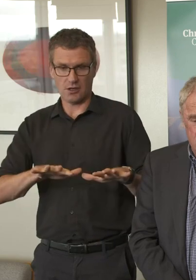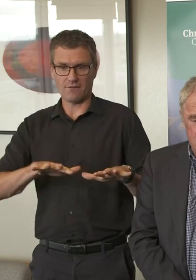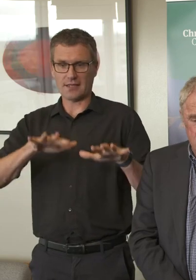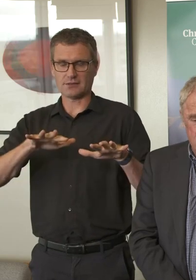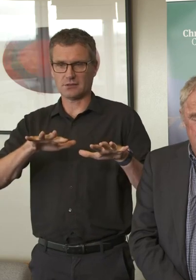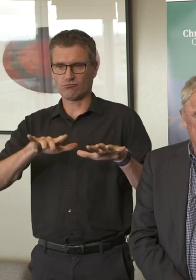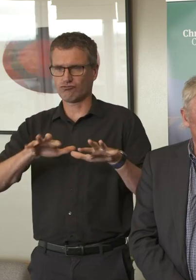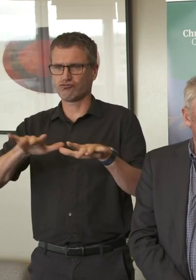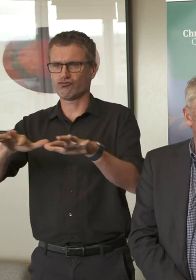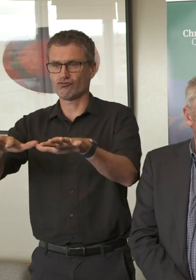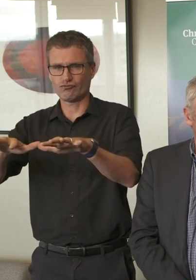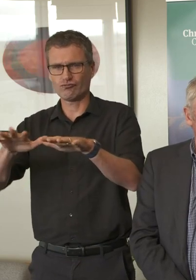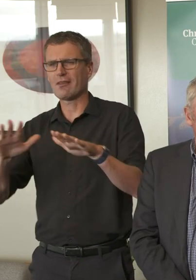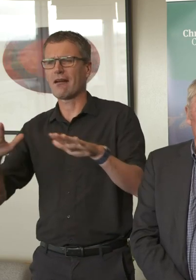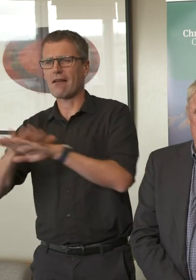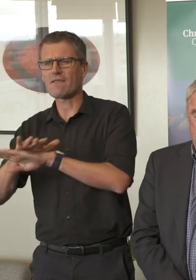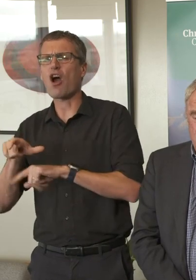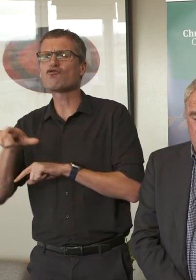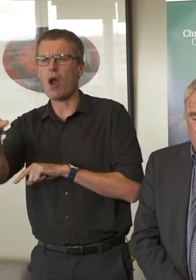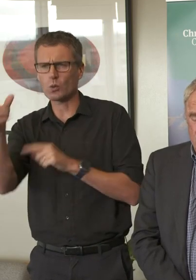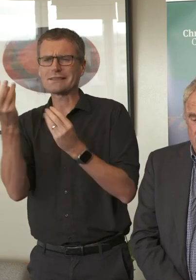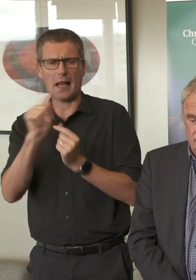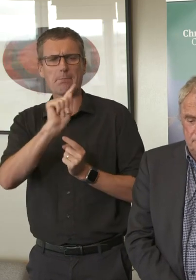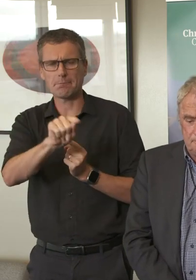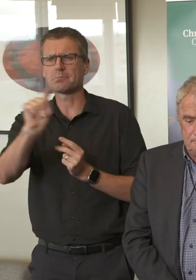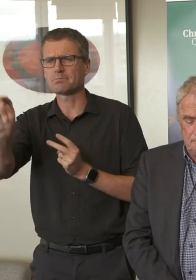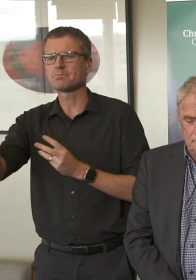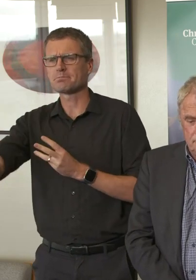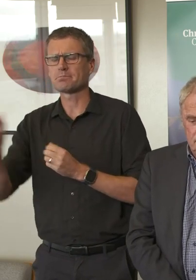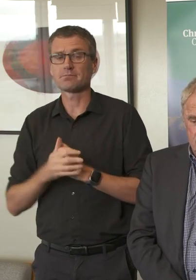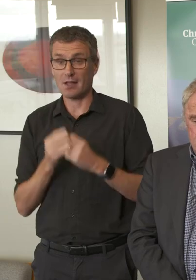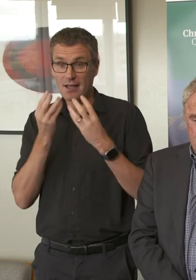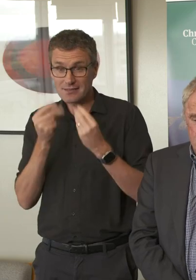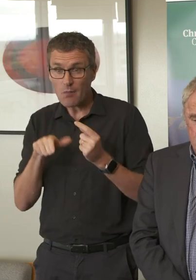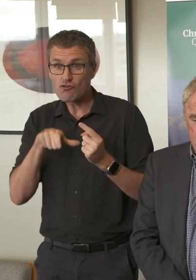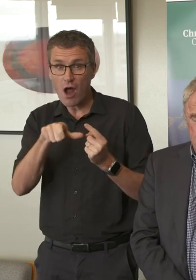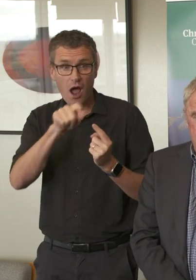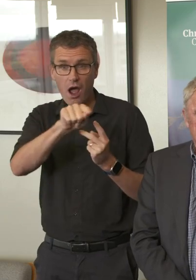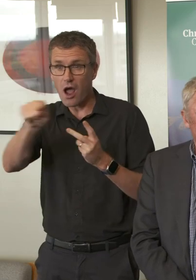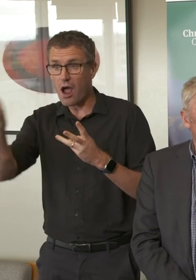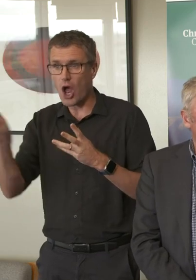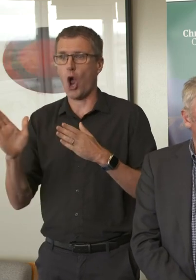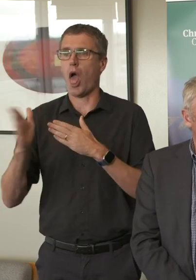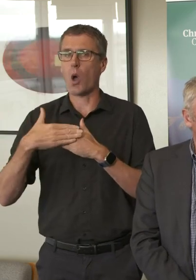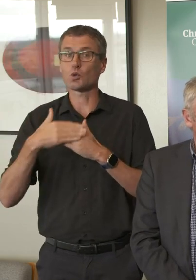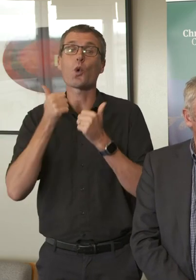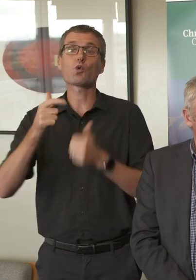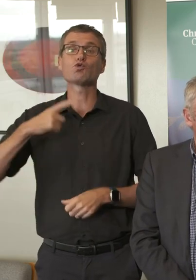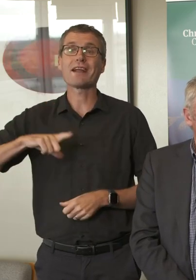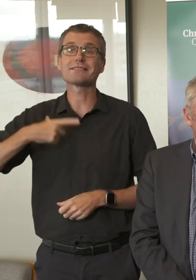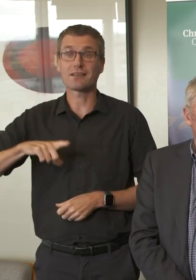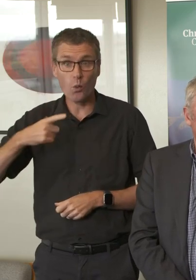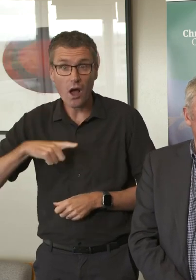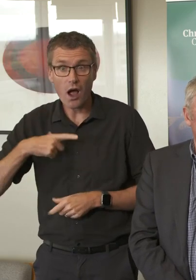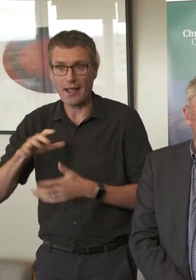impacted some of the roads as well. It's difficult. I know that there's several roads that have been closed. They're closed for a reason, and that's quite simply